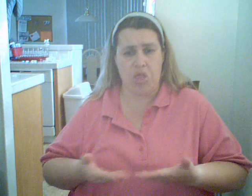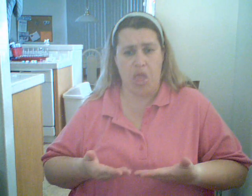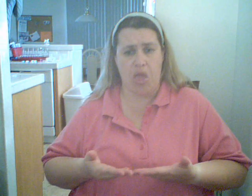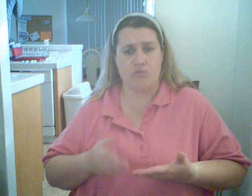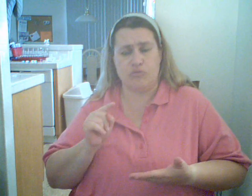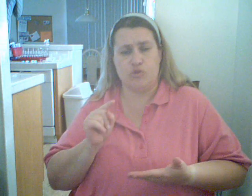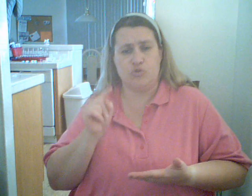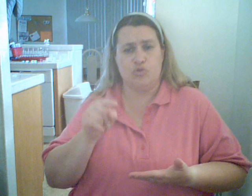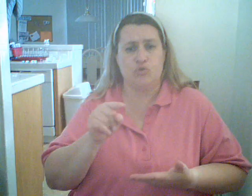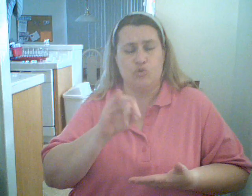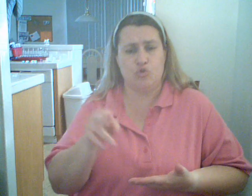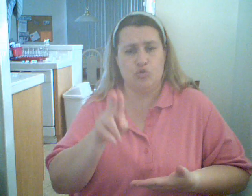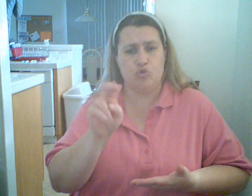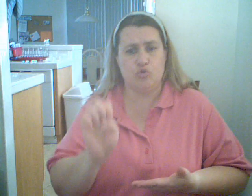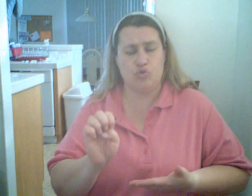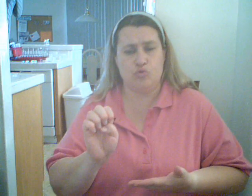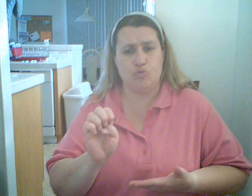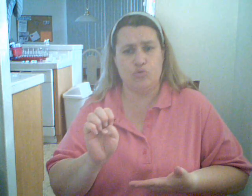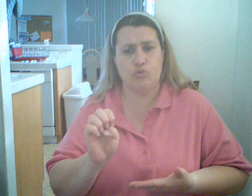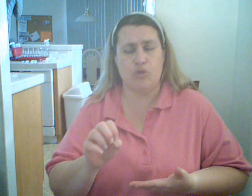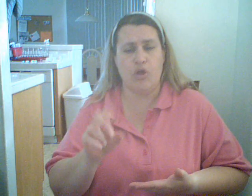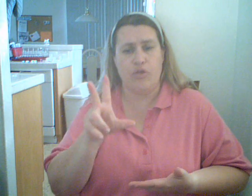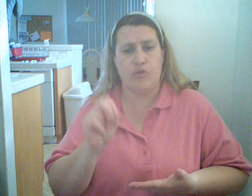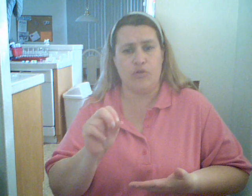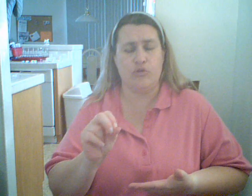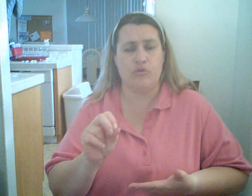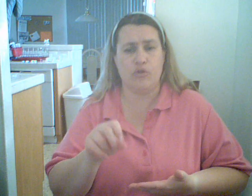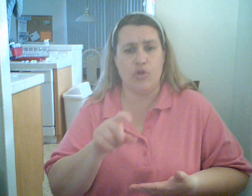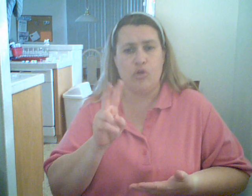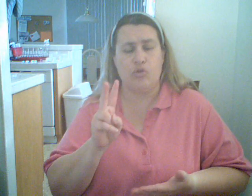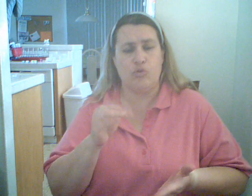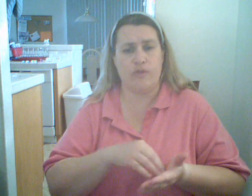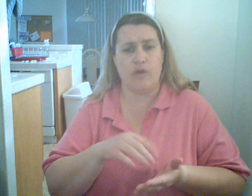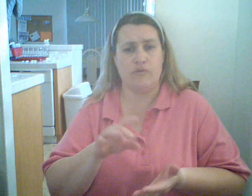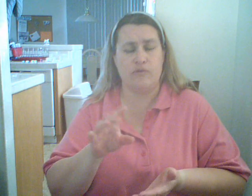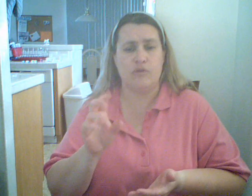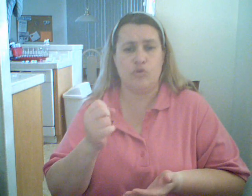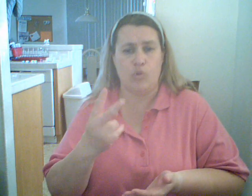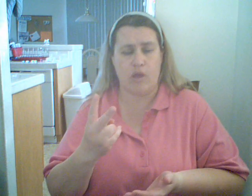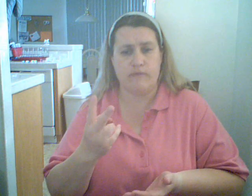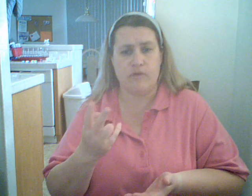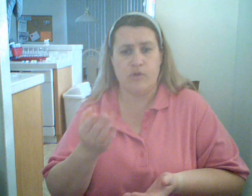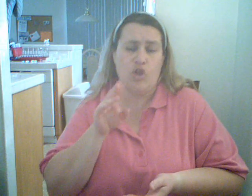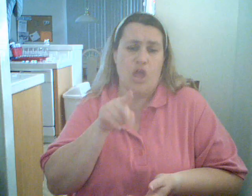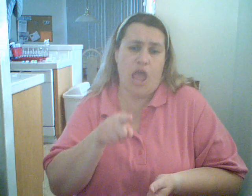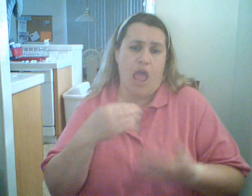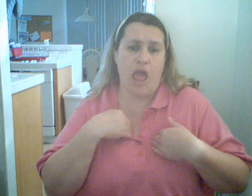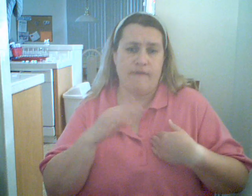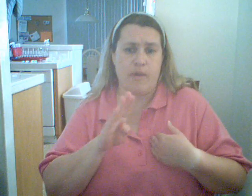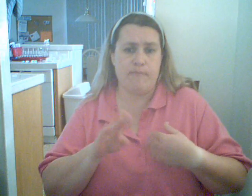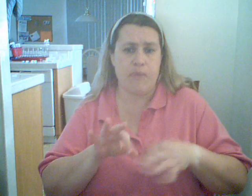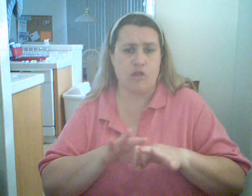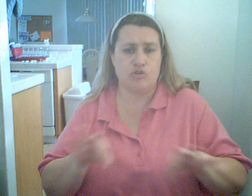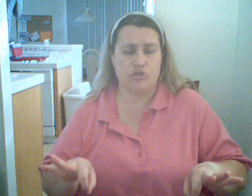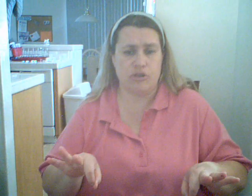30th, 2012. If you already have a bachelor's degree in something, you actually are ready to go. You don't